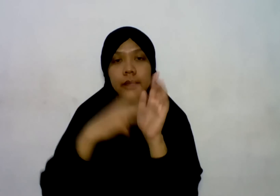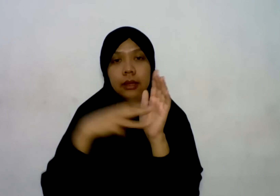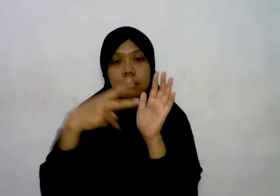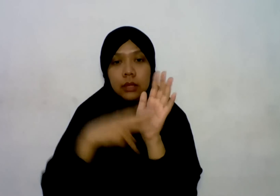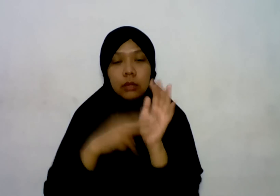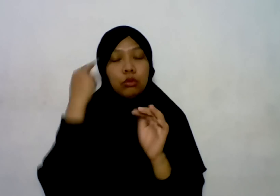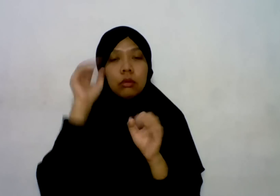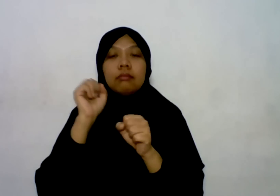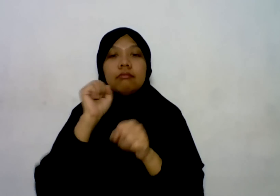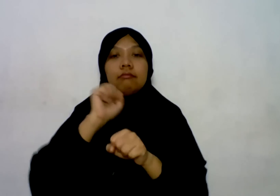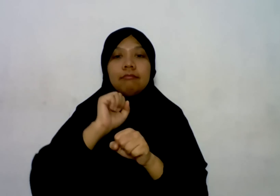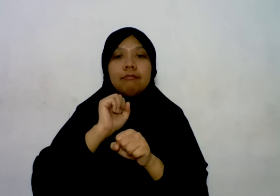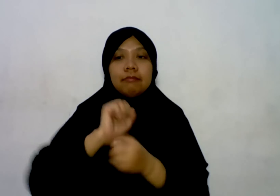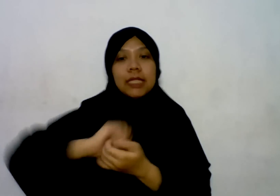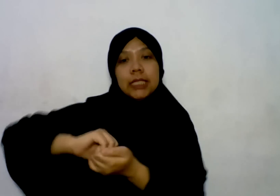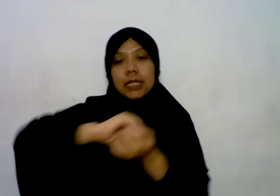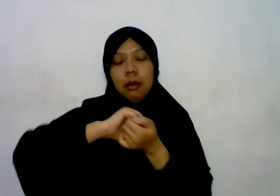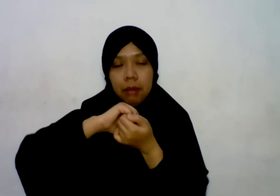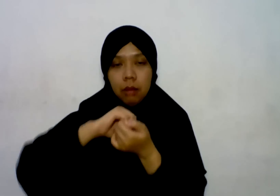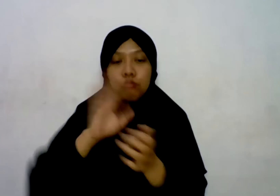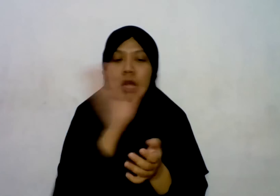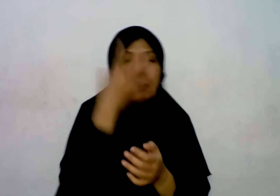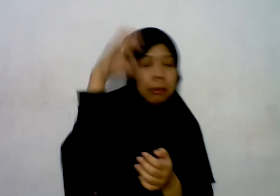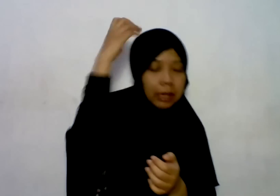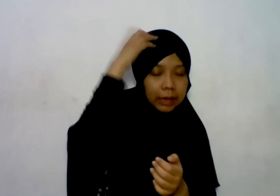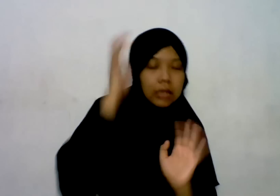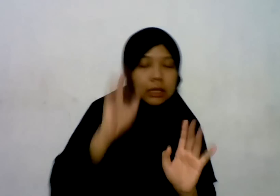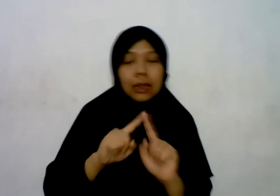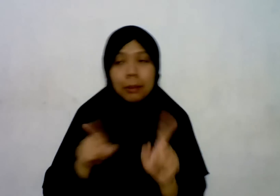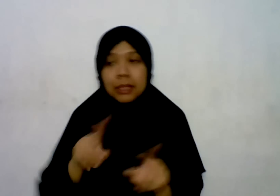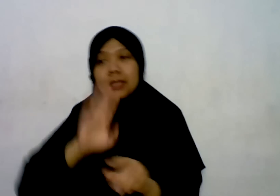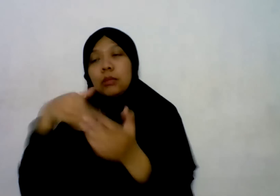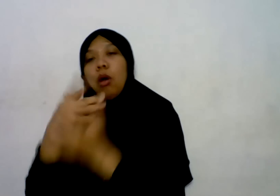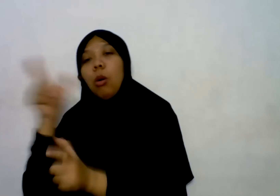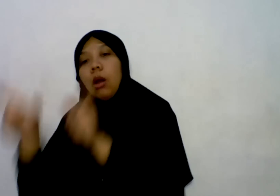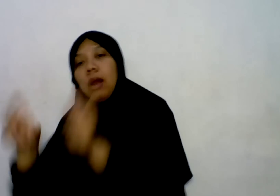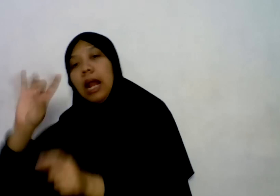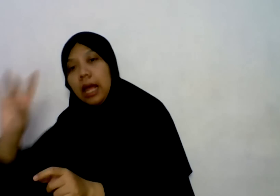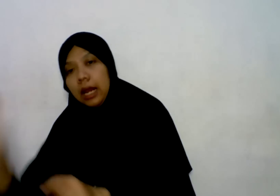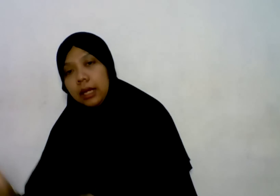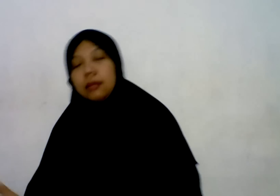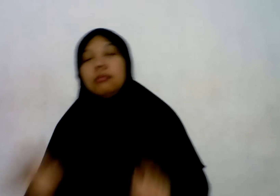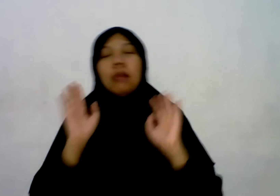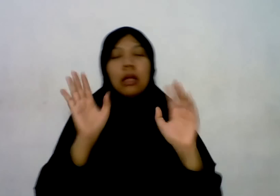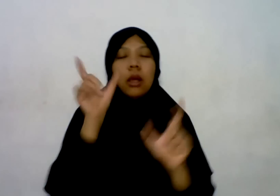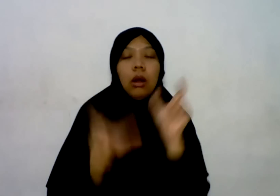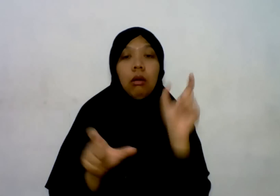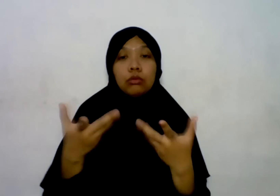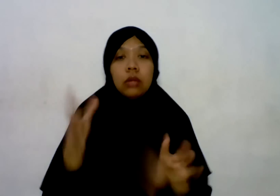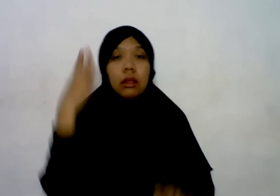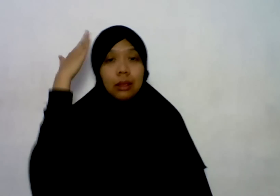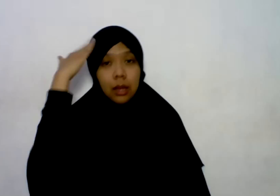together, not only from the government side, but also other stakeholders. Many of us already know